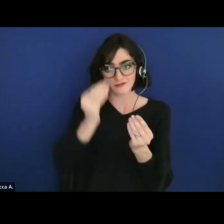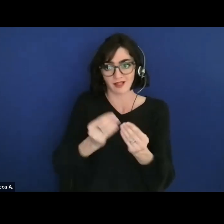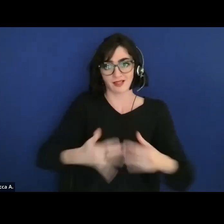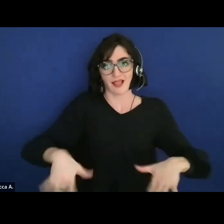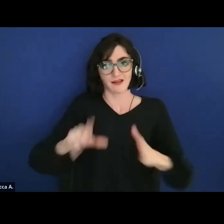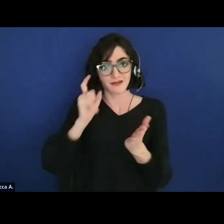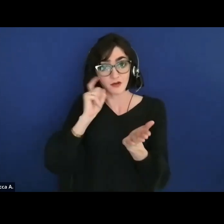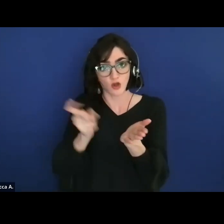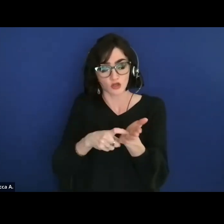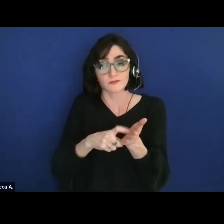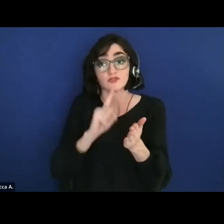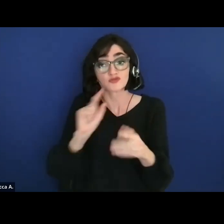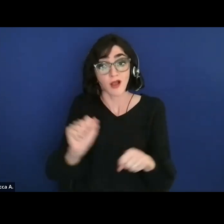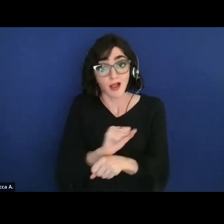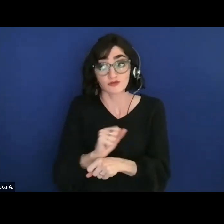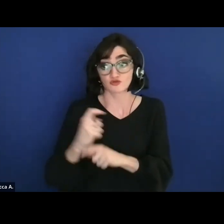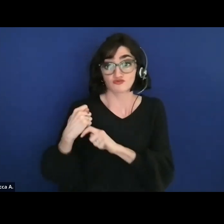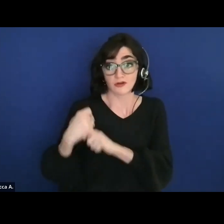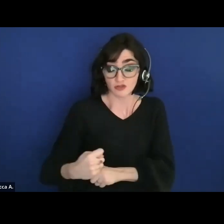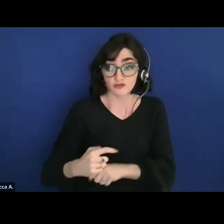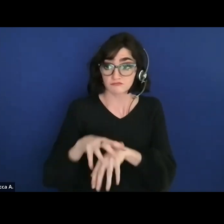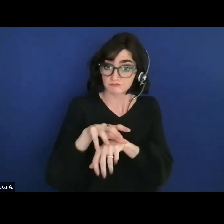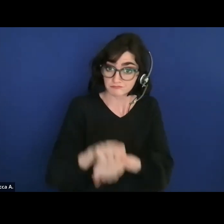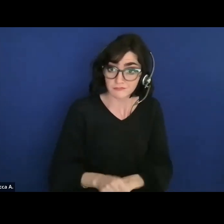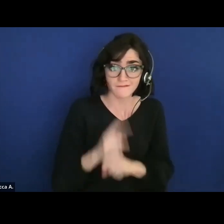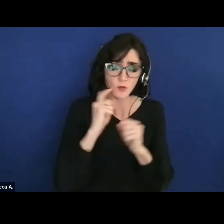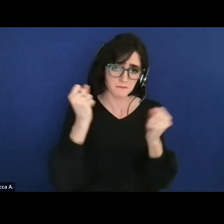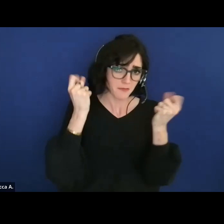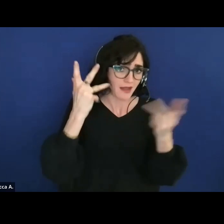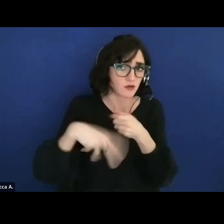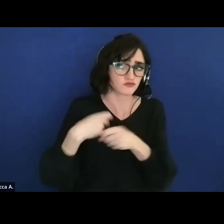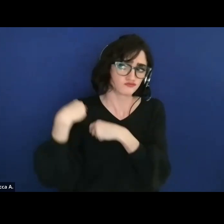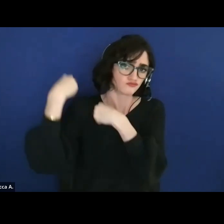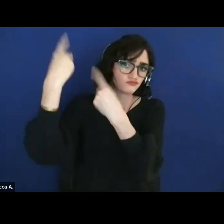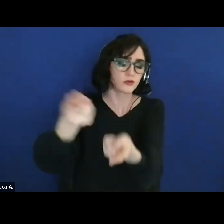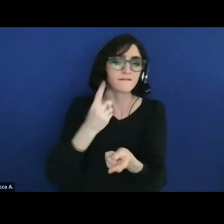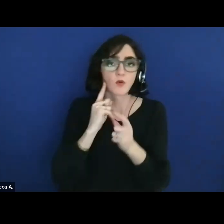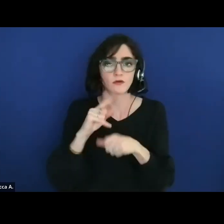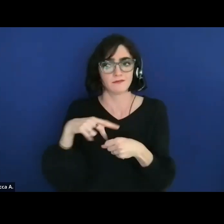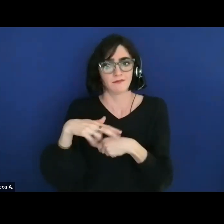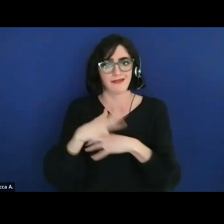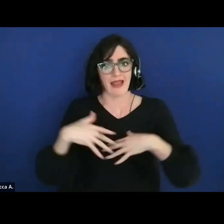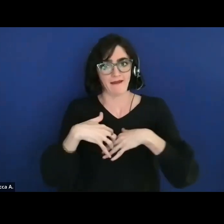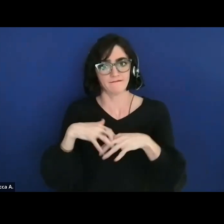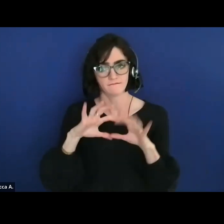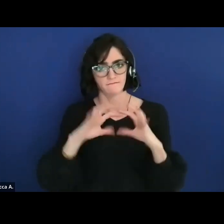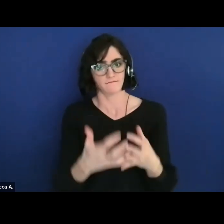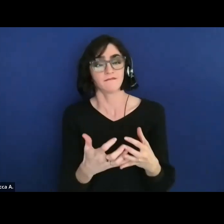are actually traditional customs that date back centuries for many Native communities, not something that